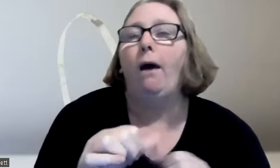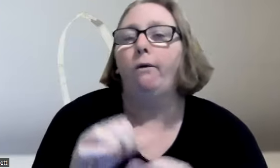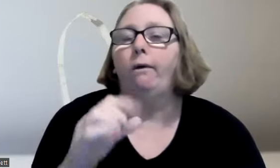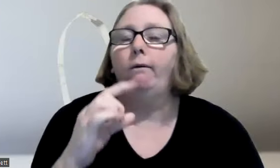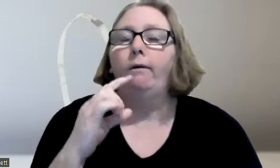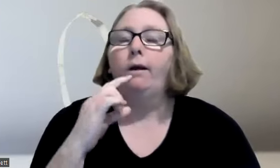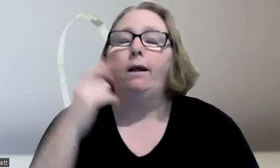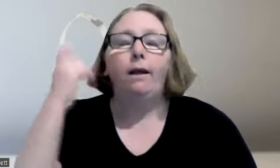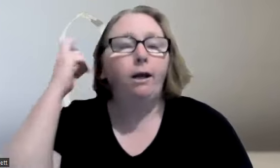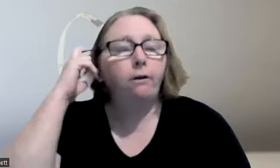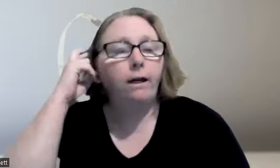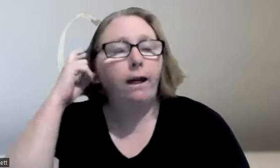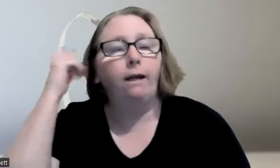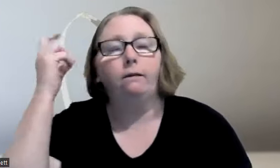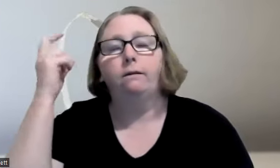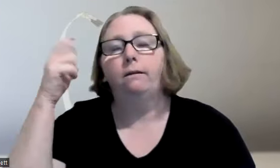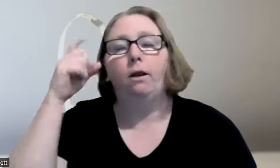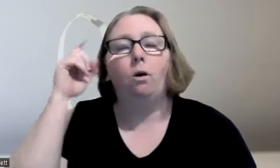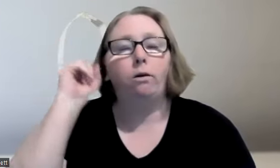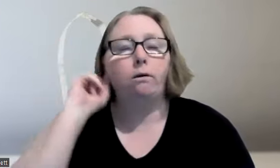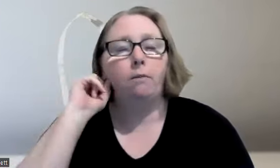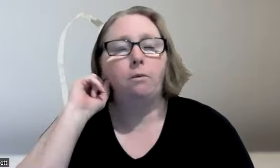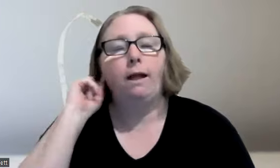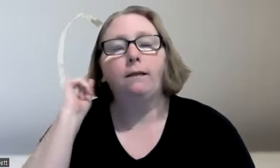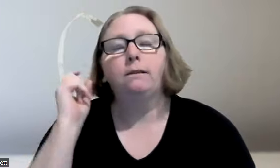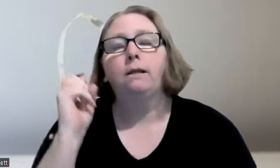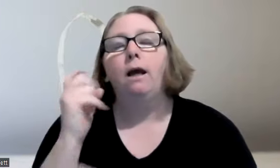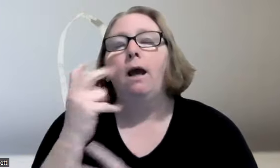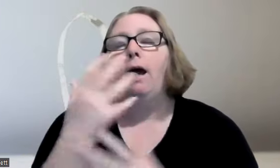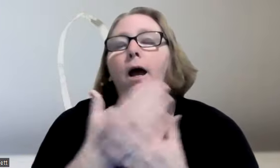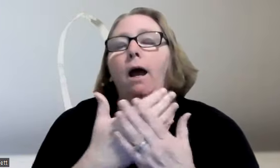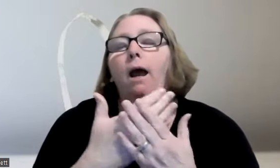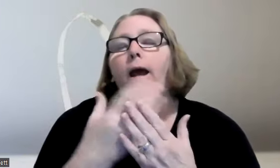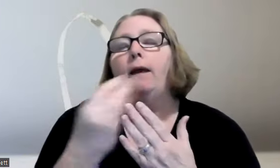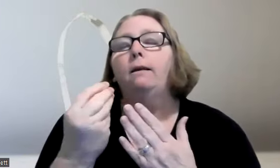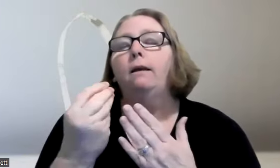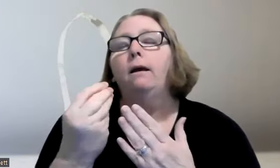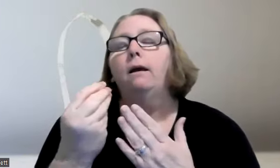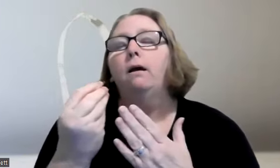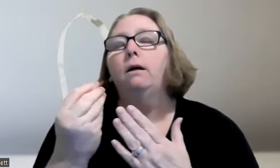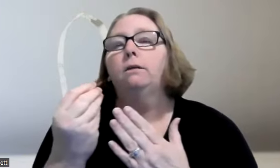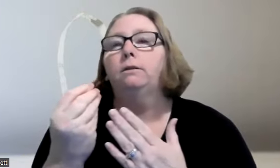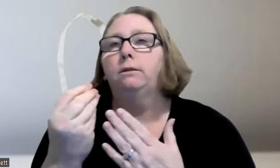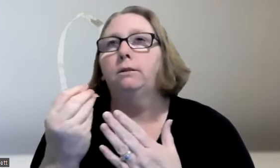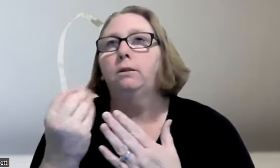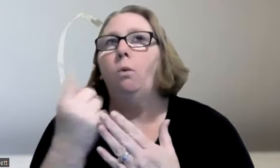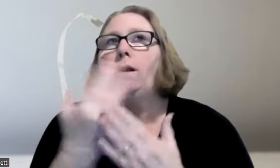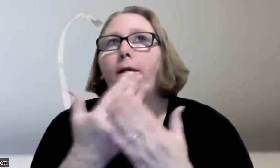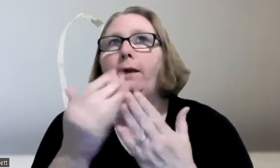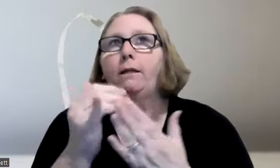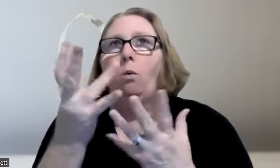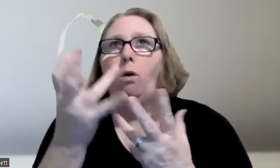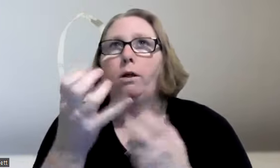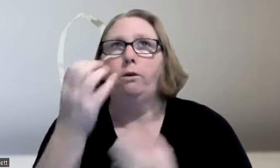about hearing aids and cochlear implants. And one of the things I want you